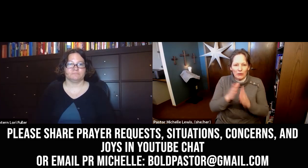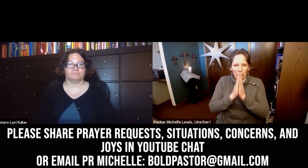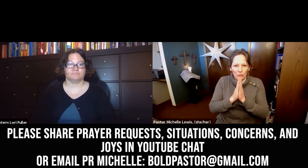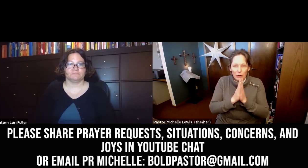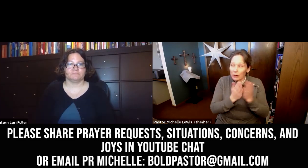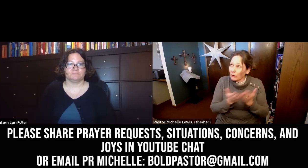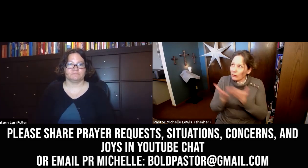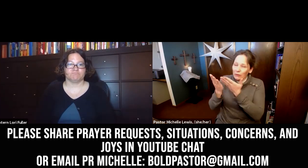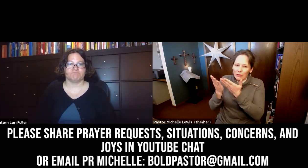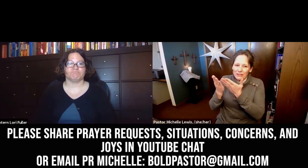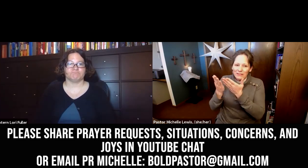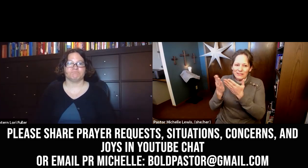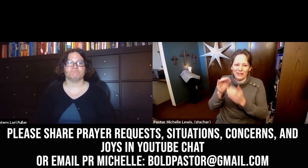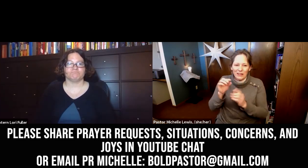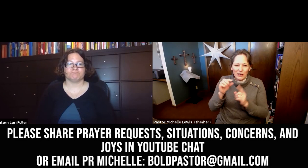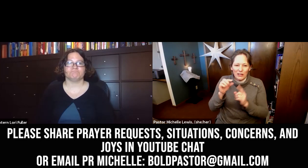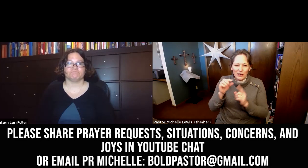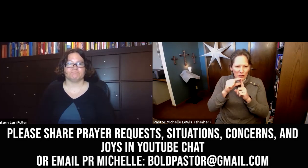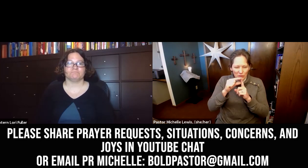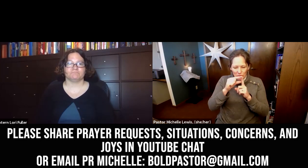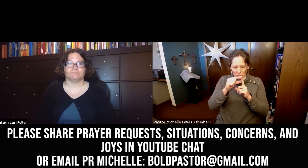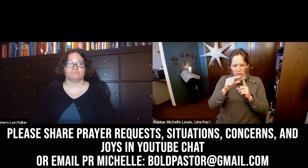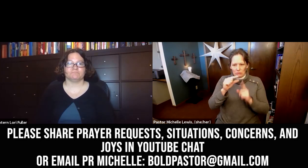into the YouTube chat box.